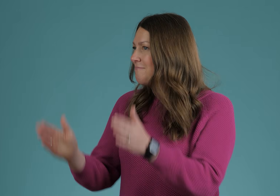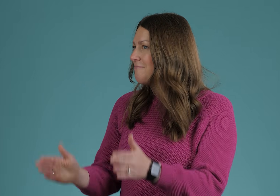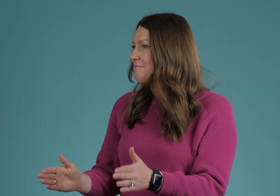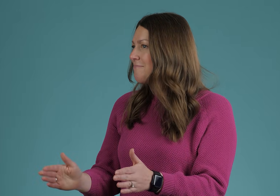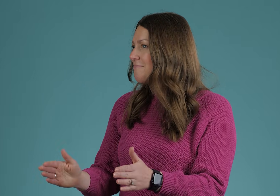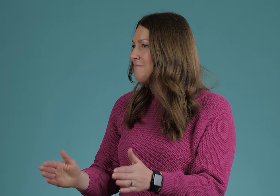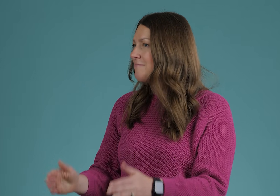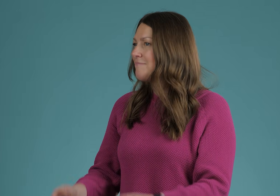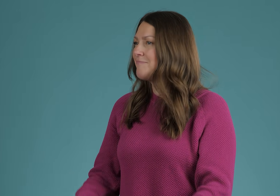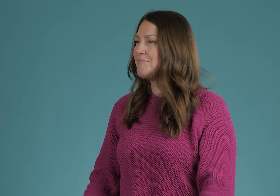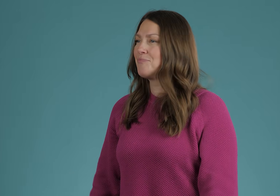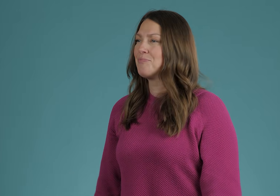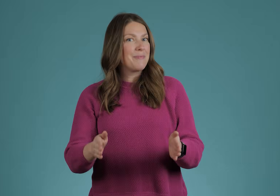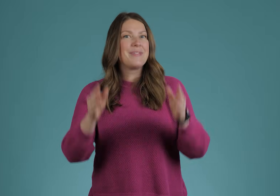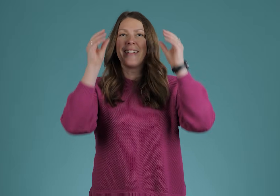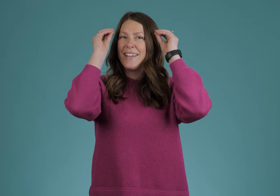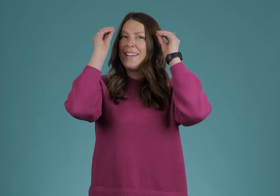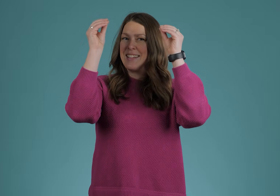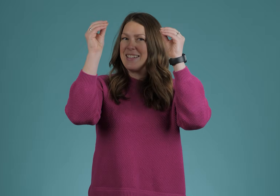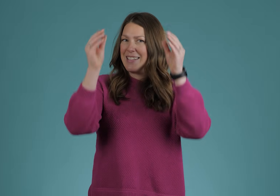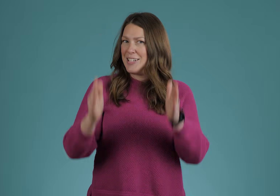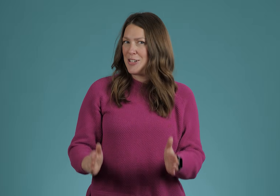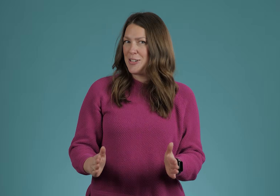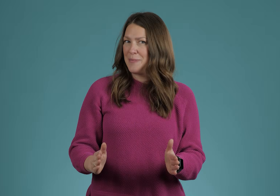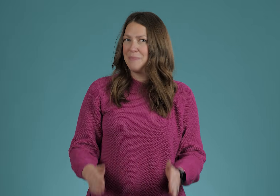teach and person. Teacher.